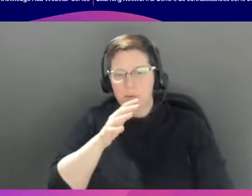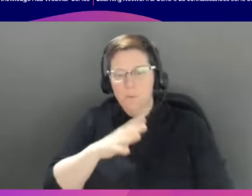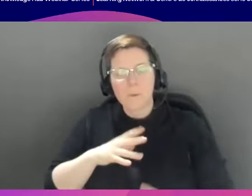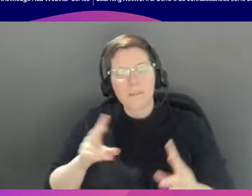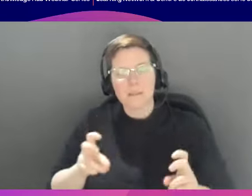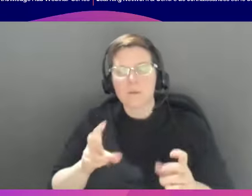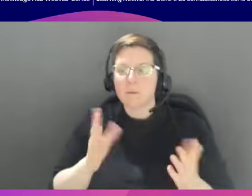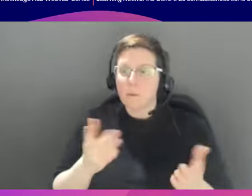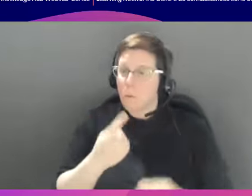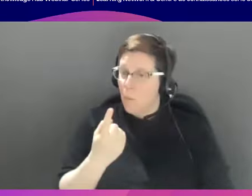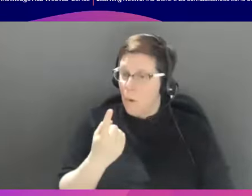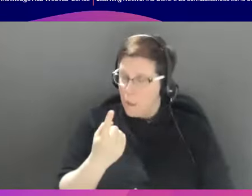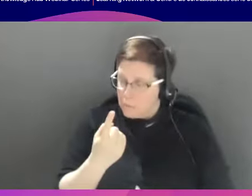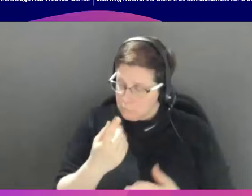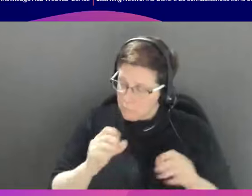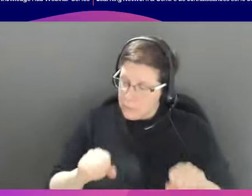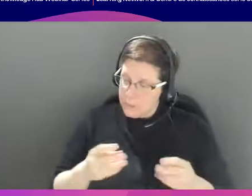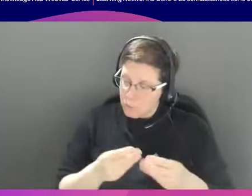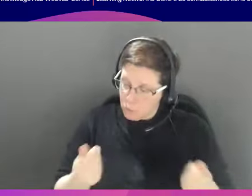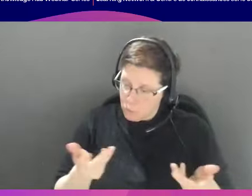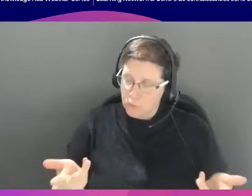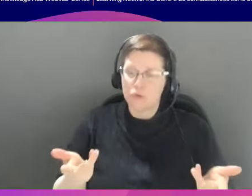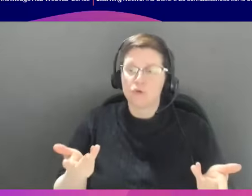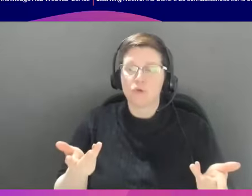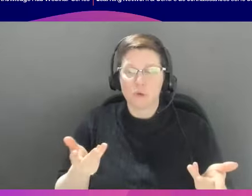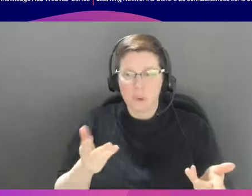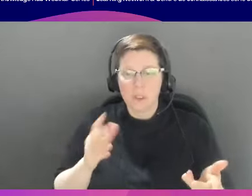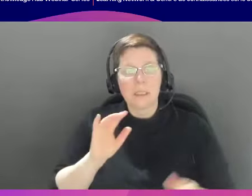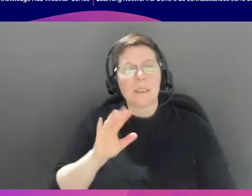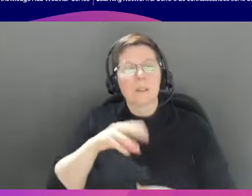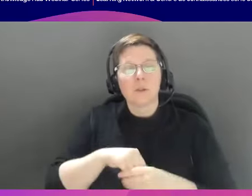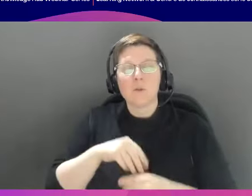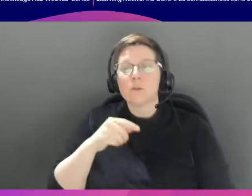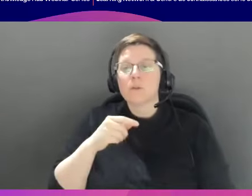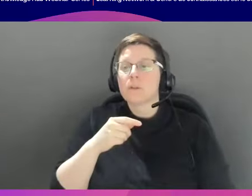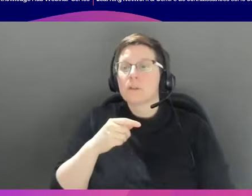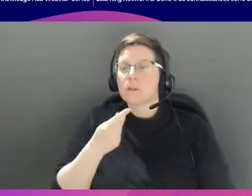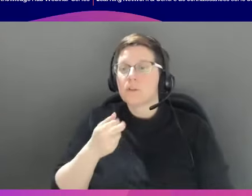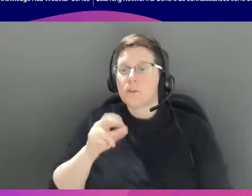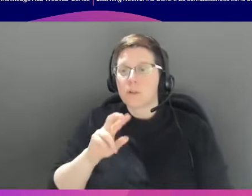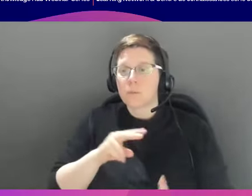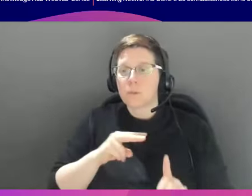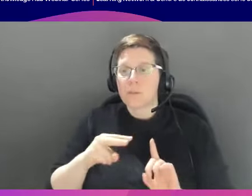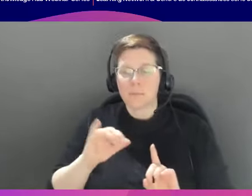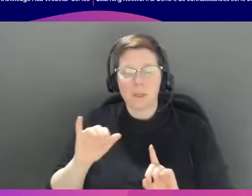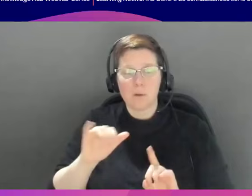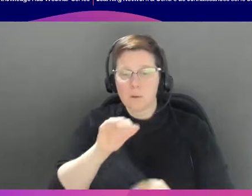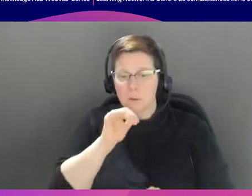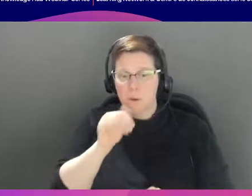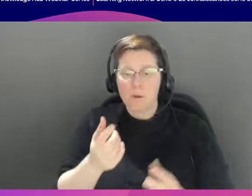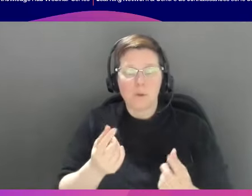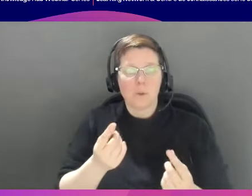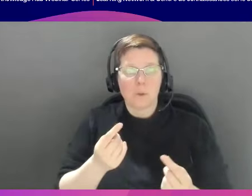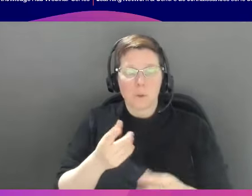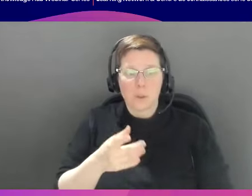the solutions we seek to adopt should include a gendered perspective, we should also be careful that we don't simply place women and